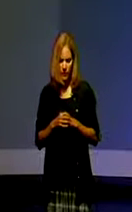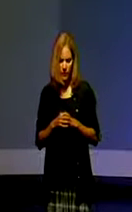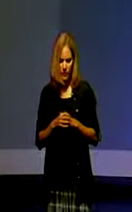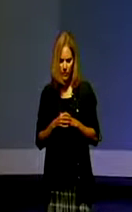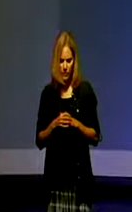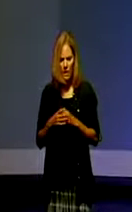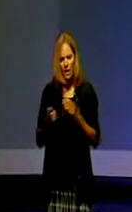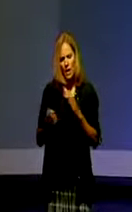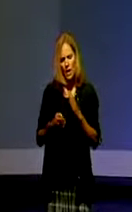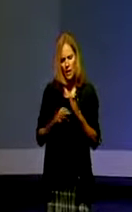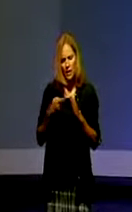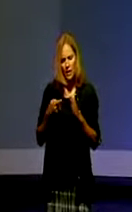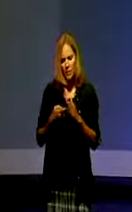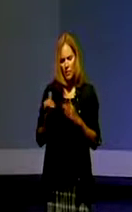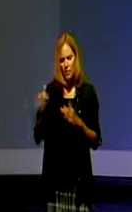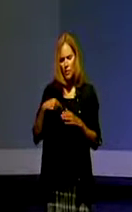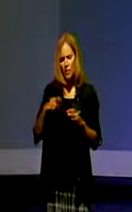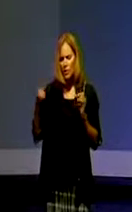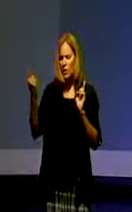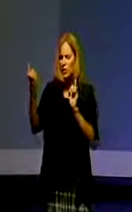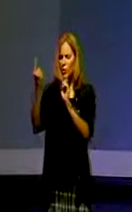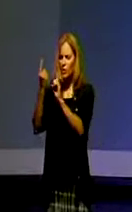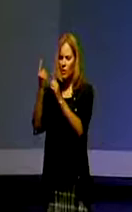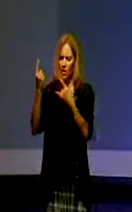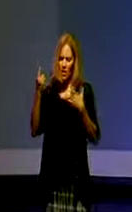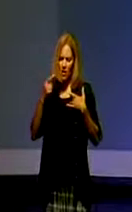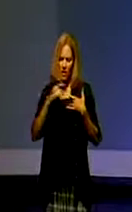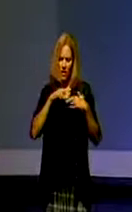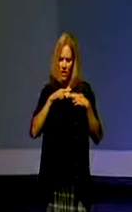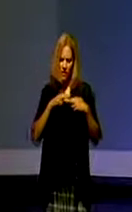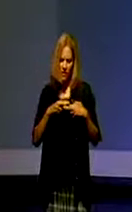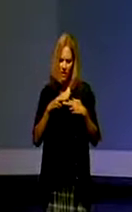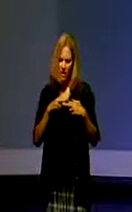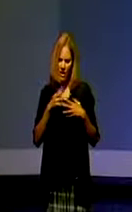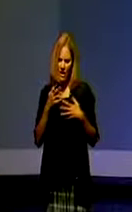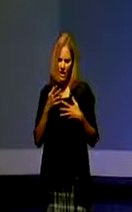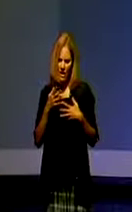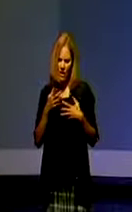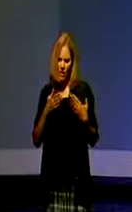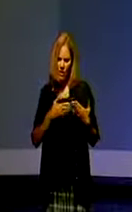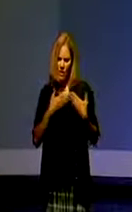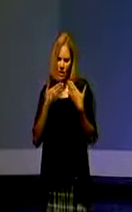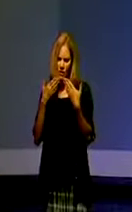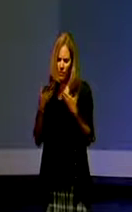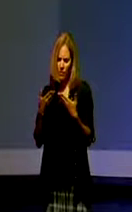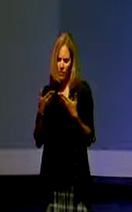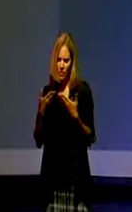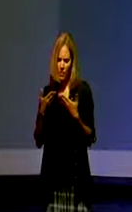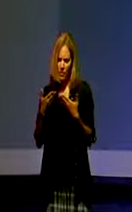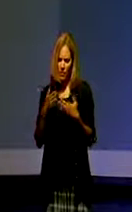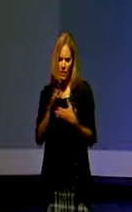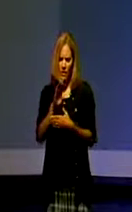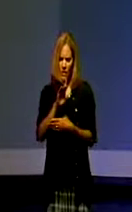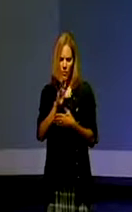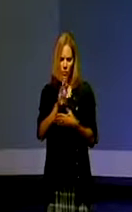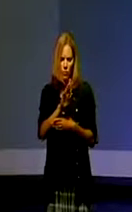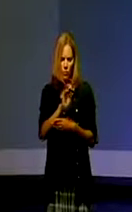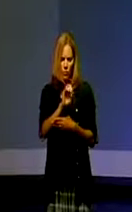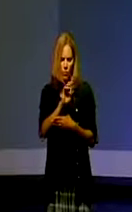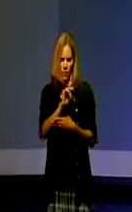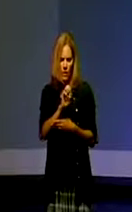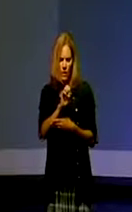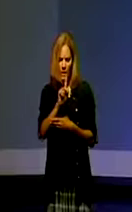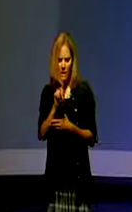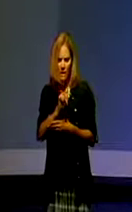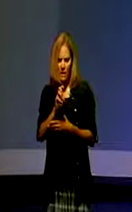you sometimes with hearts that are heavy. And Lord, we do lift up to you the Brooke and Zimmerman family on